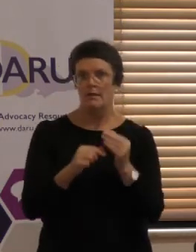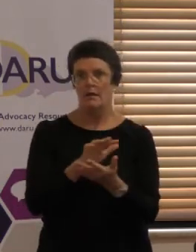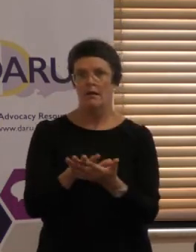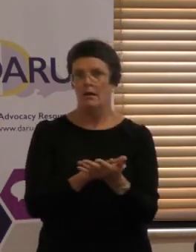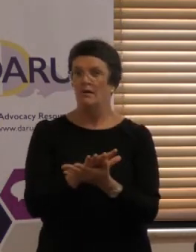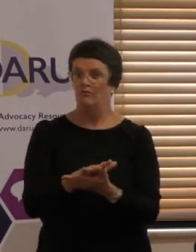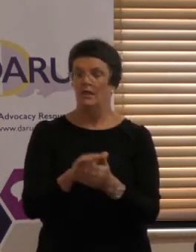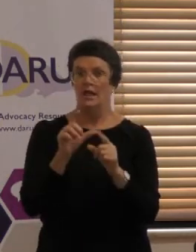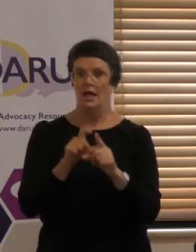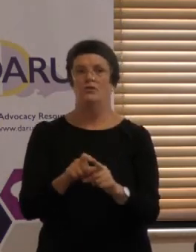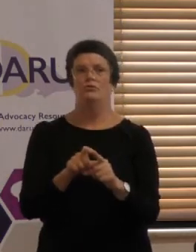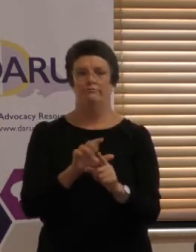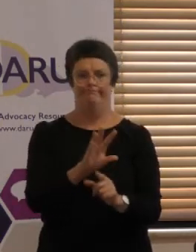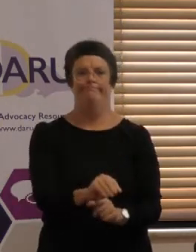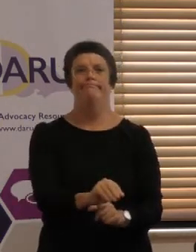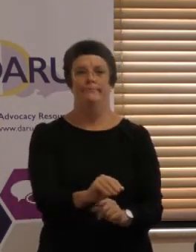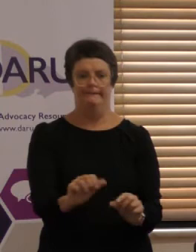those instances of bullying.